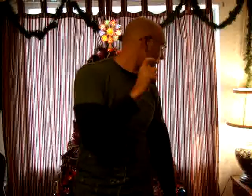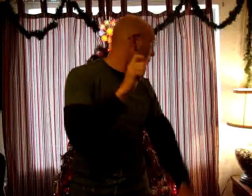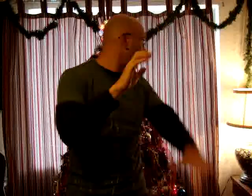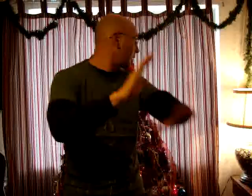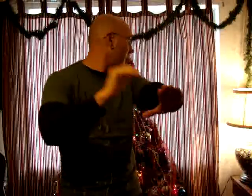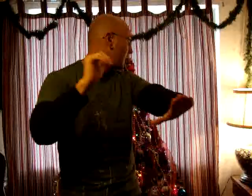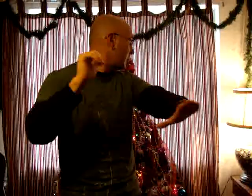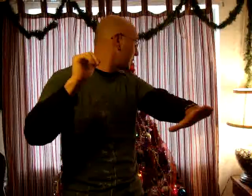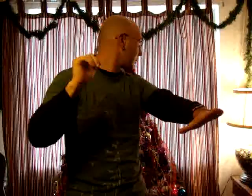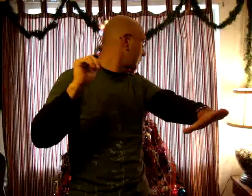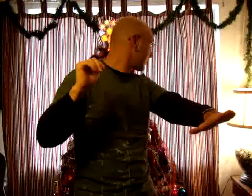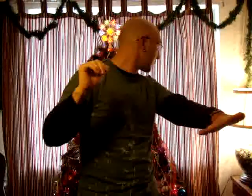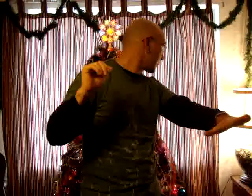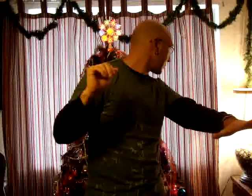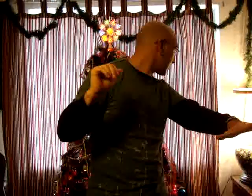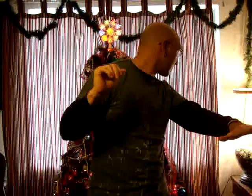have been called,